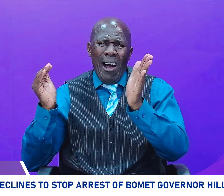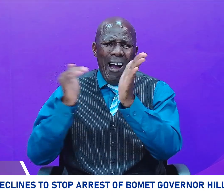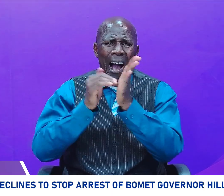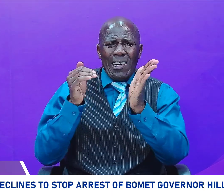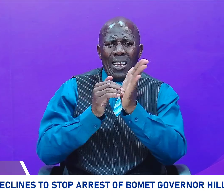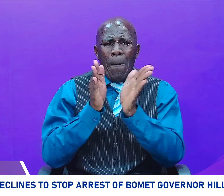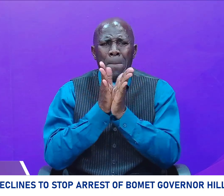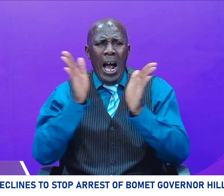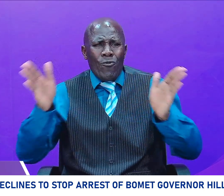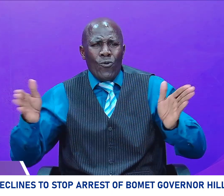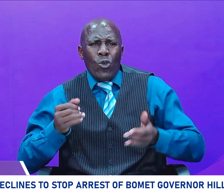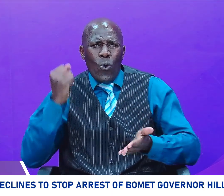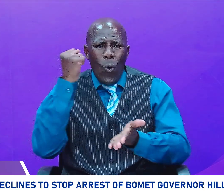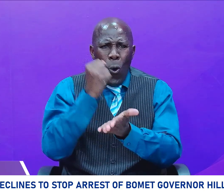wrongdoing.